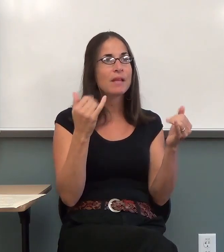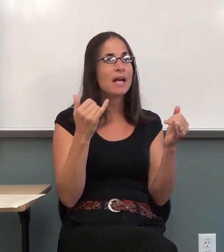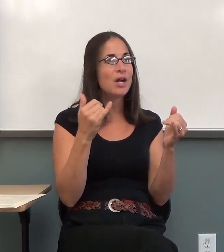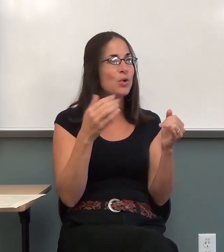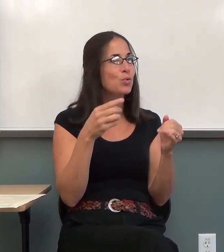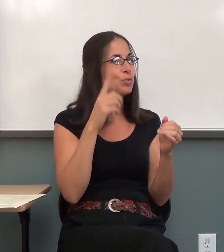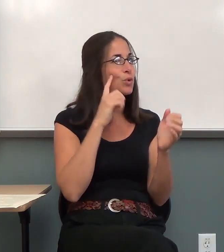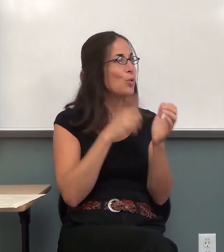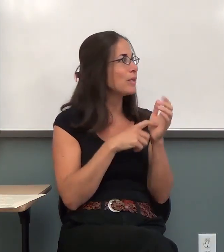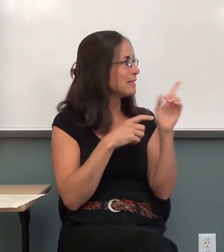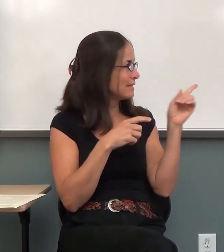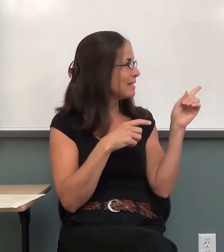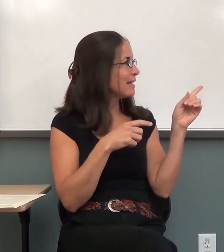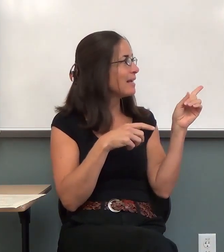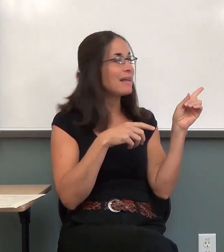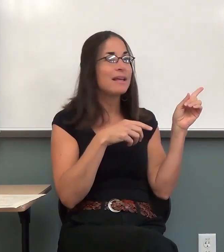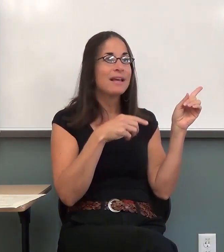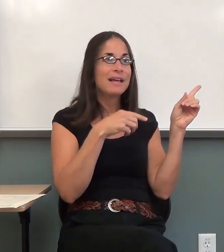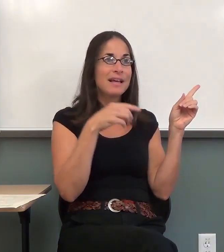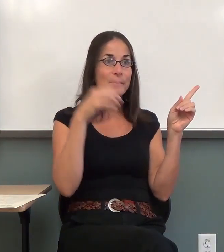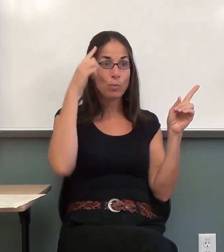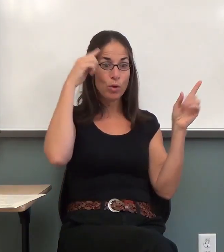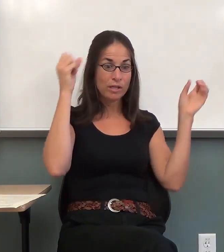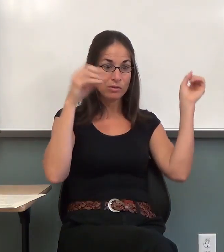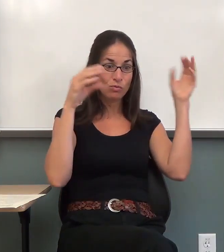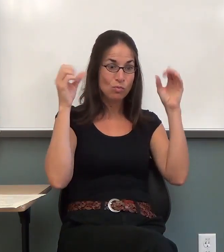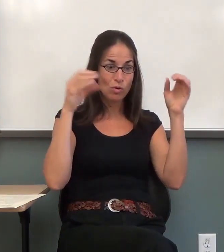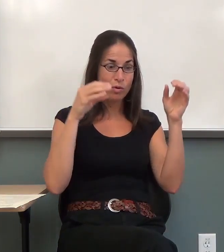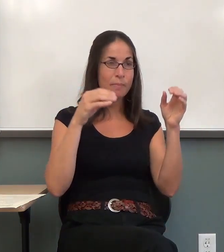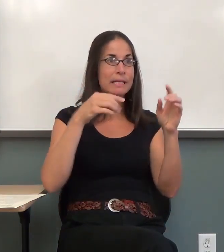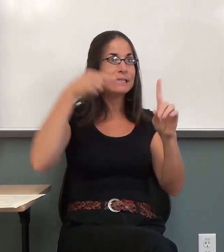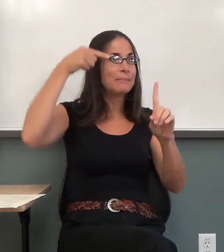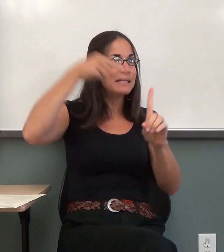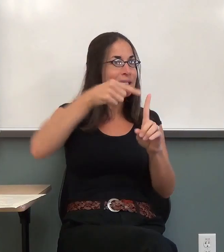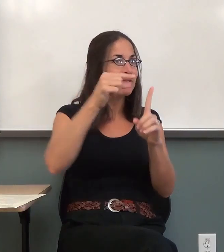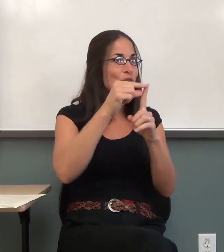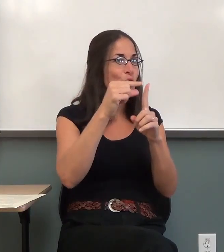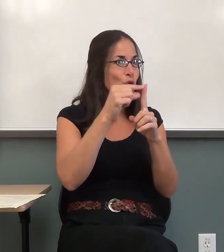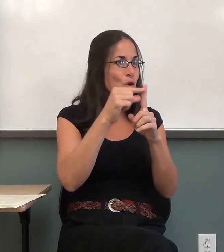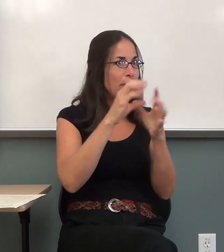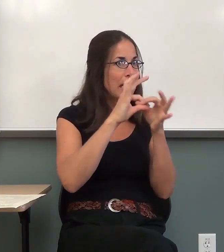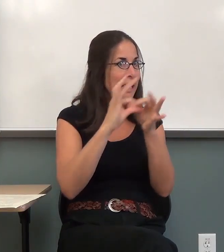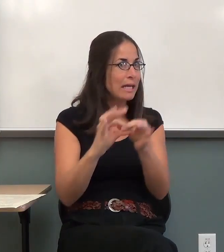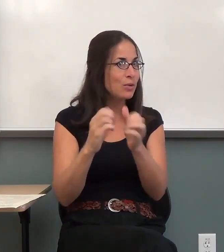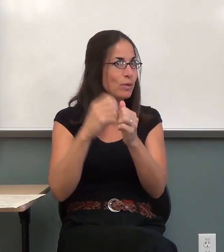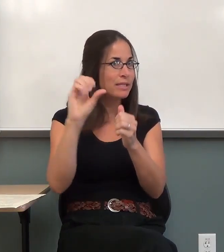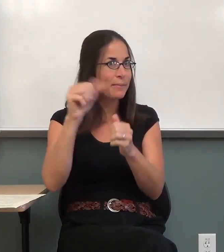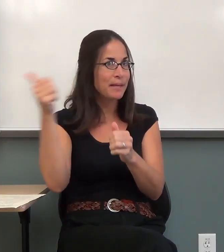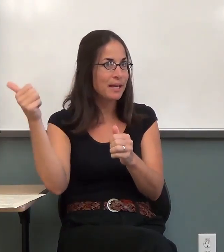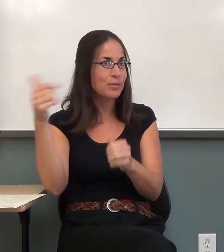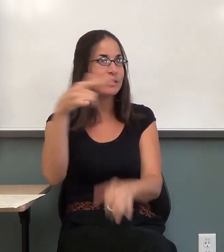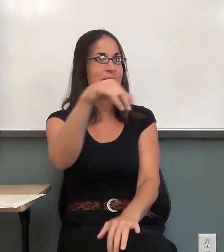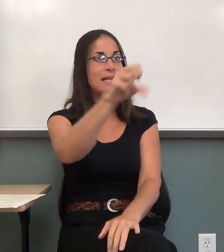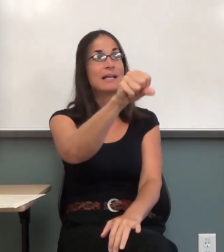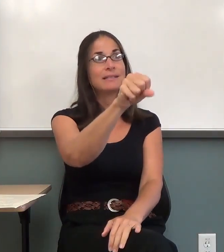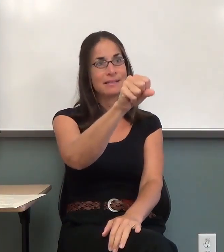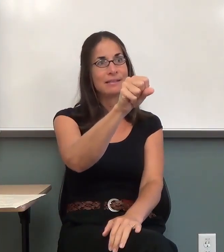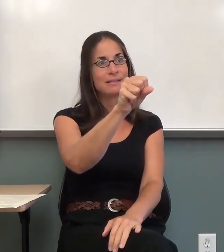we specify the terms or connect them to something? Yes. We do. We connect them to what